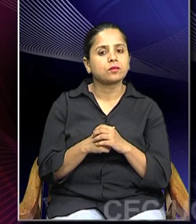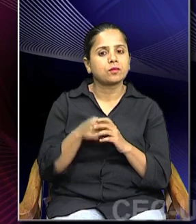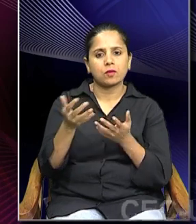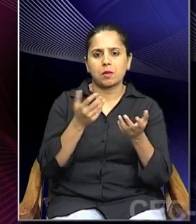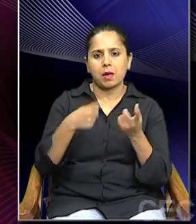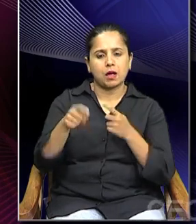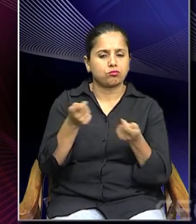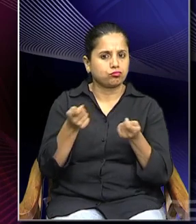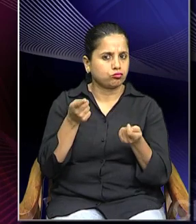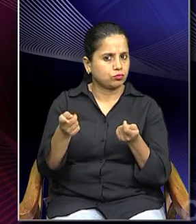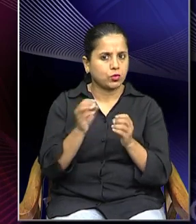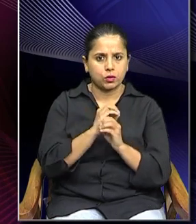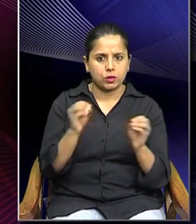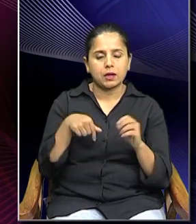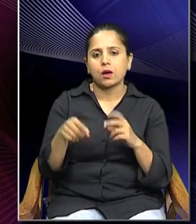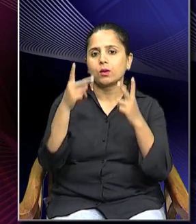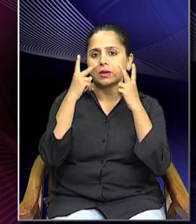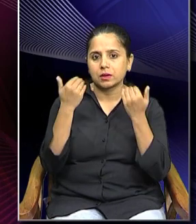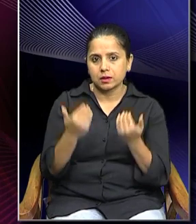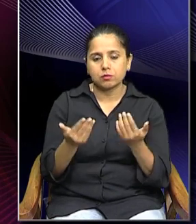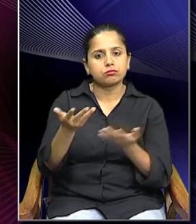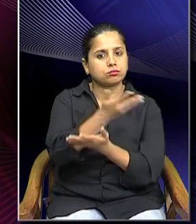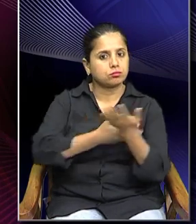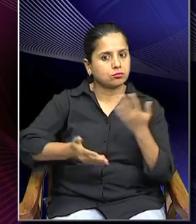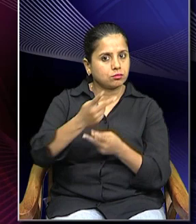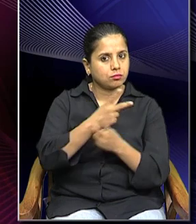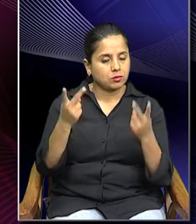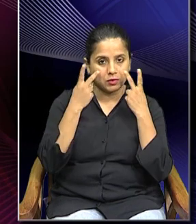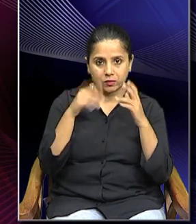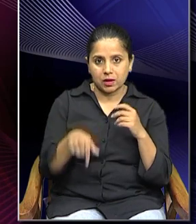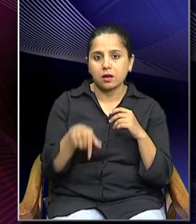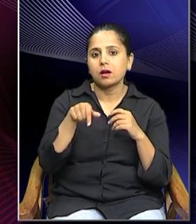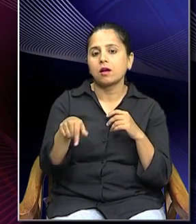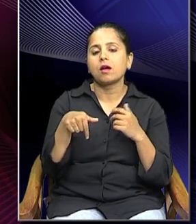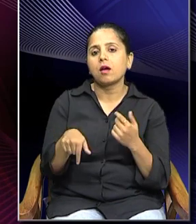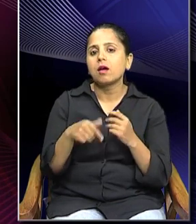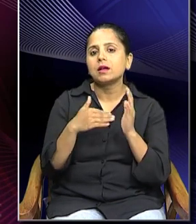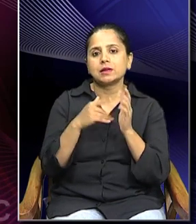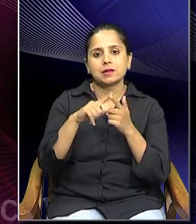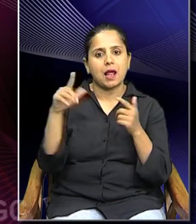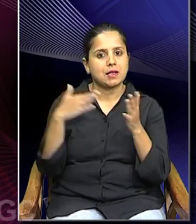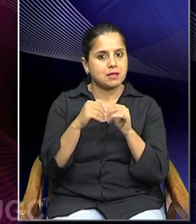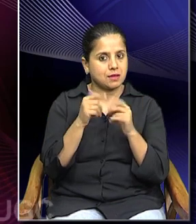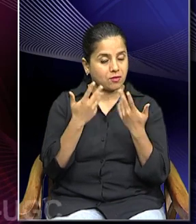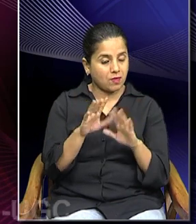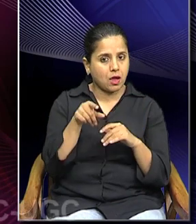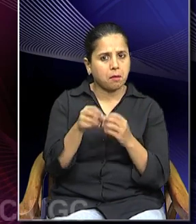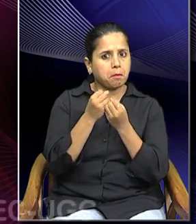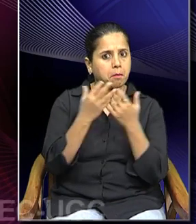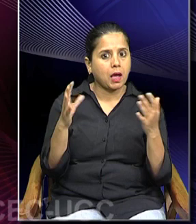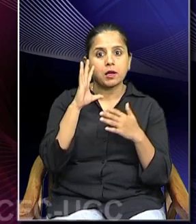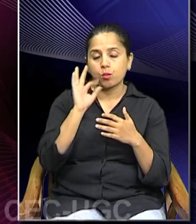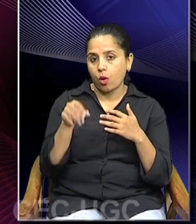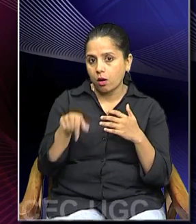market regulations. So, if we look into this discussion of Vivian Zeliger, we see that a lot of